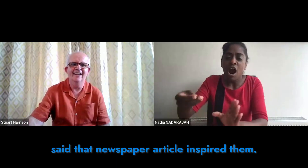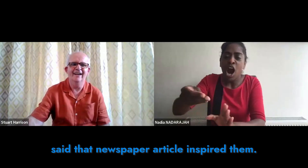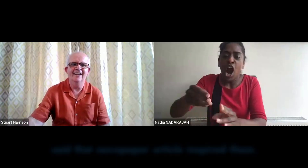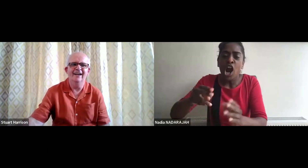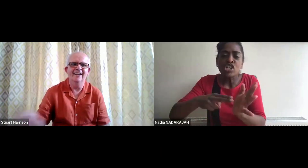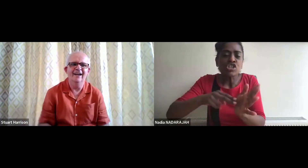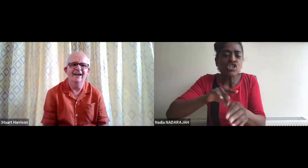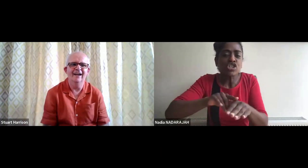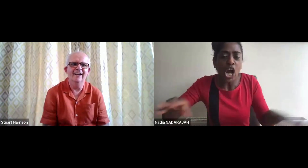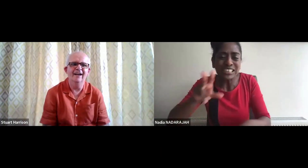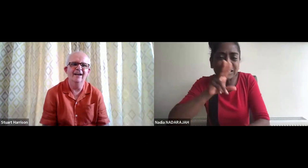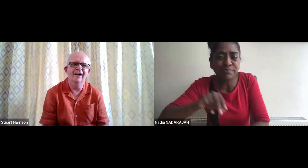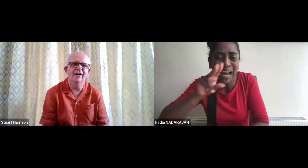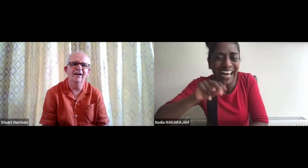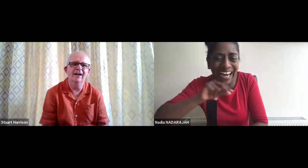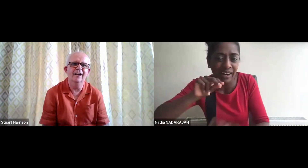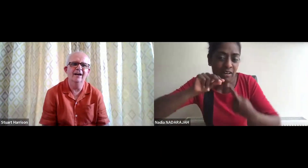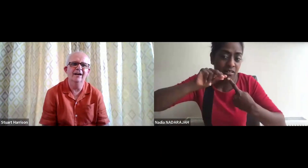inspired them.